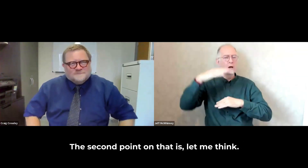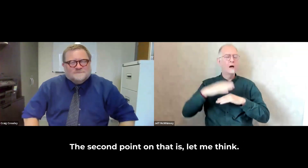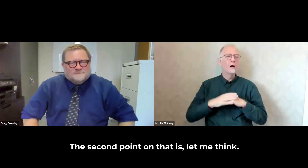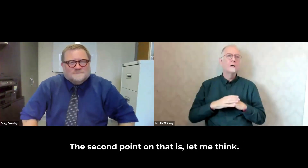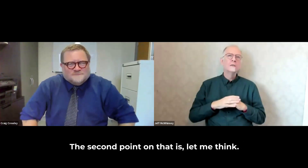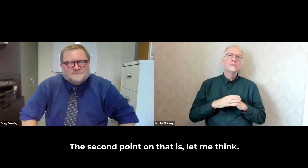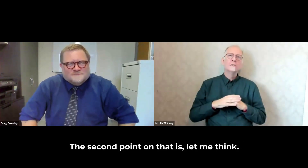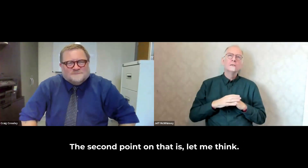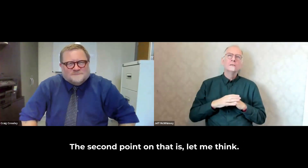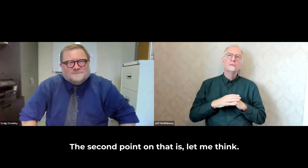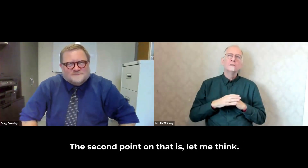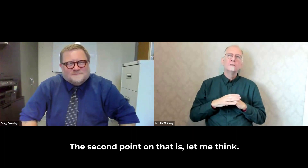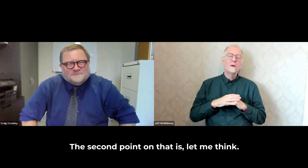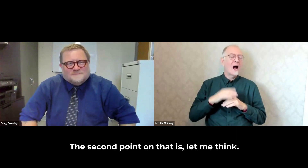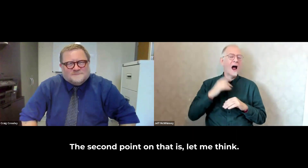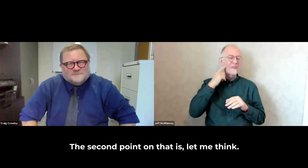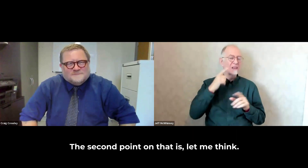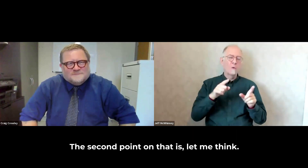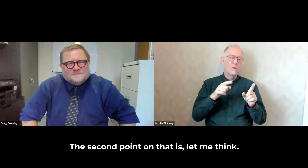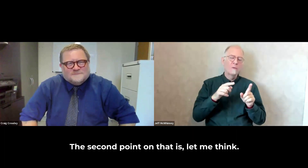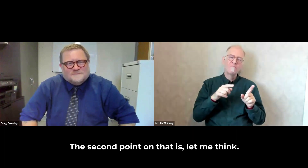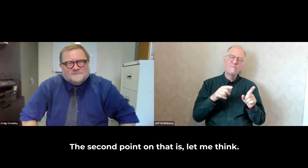that is,